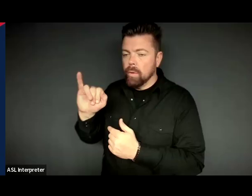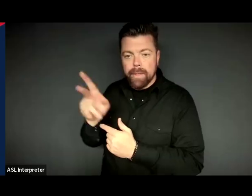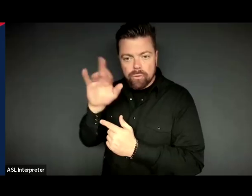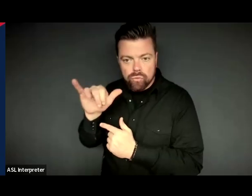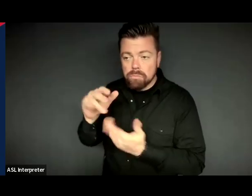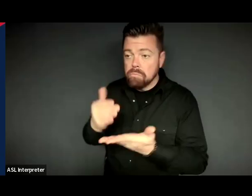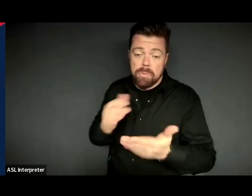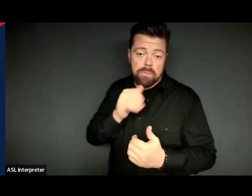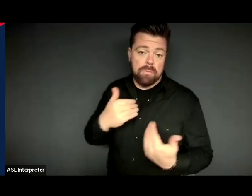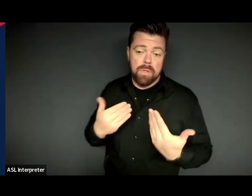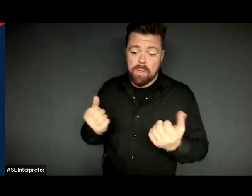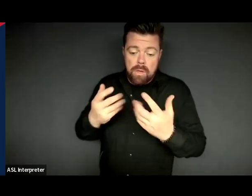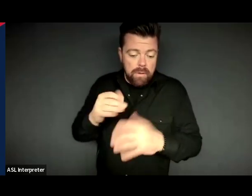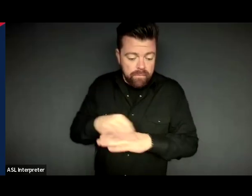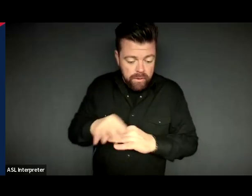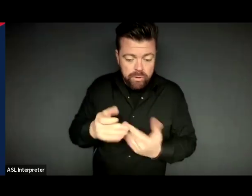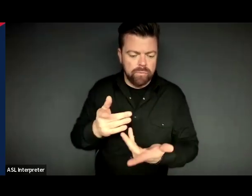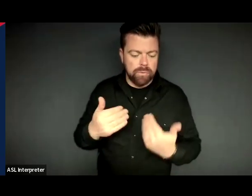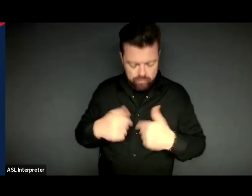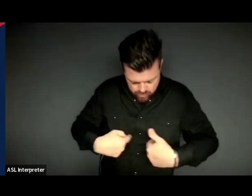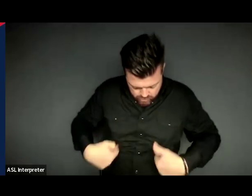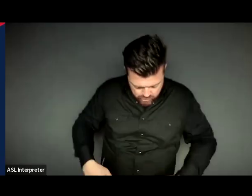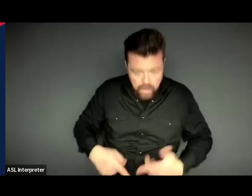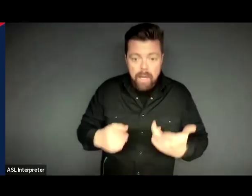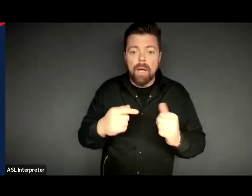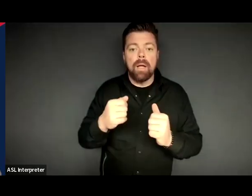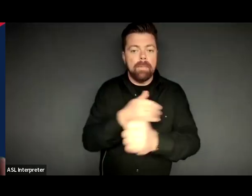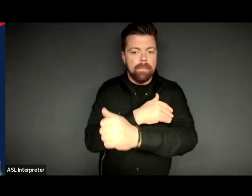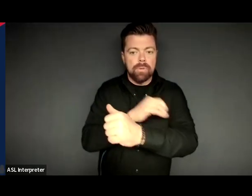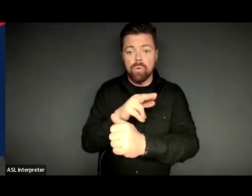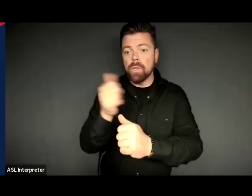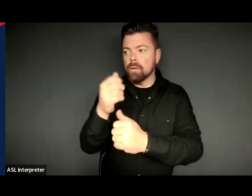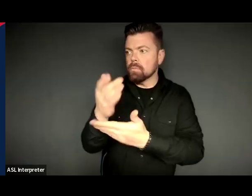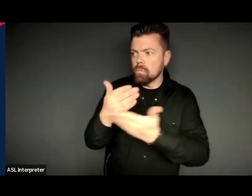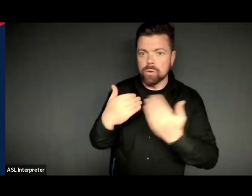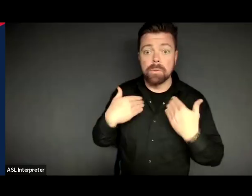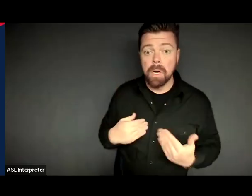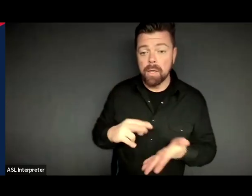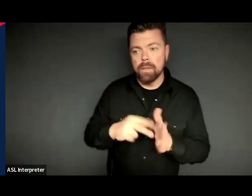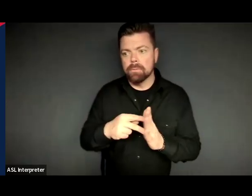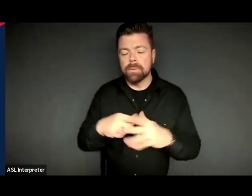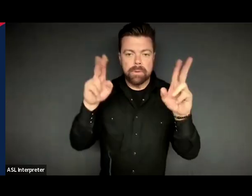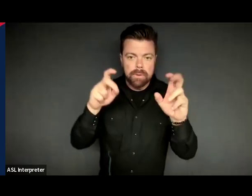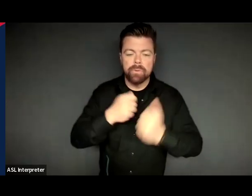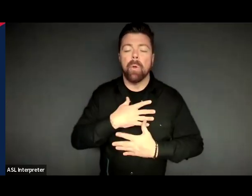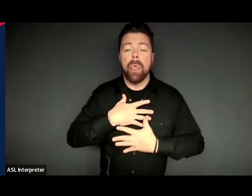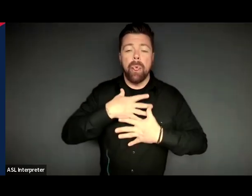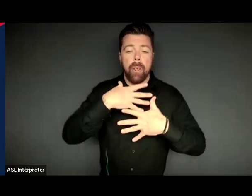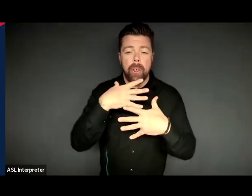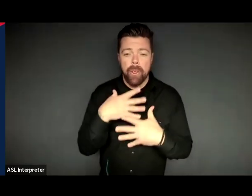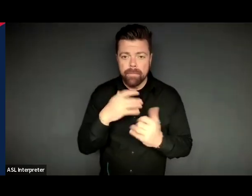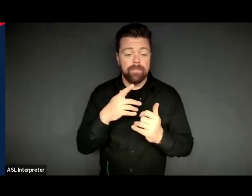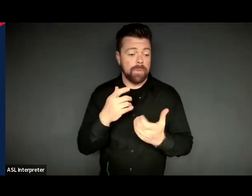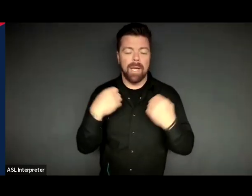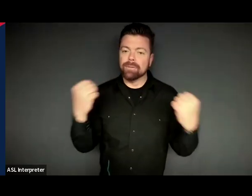much function in your abdominal muscles or on one side, and you might have of your body, and so you might have trouble breathing. So